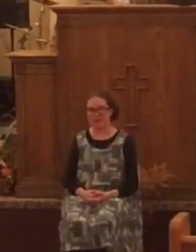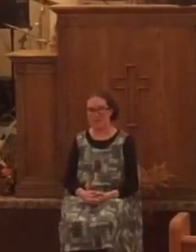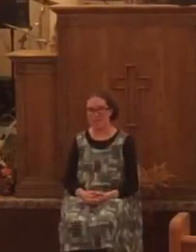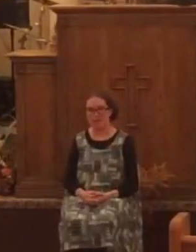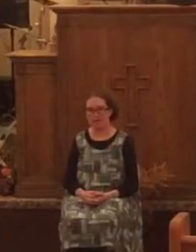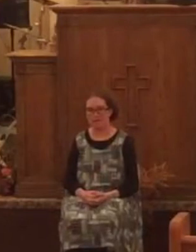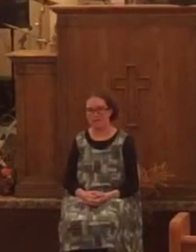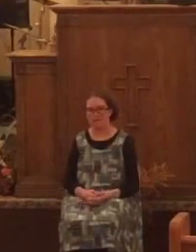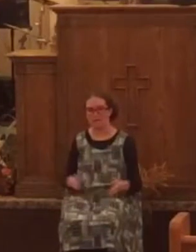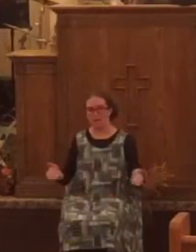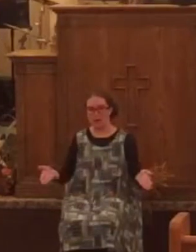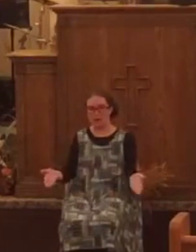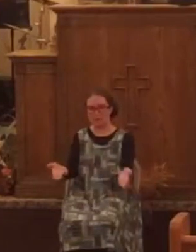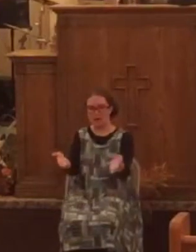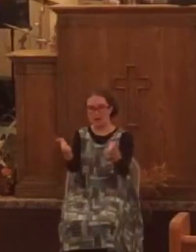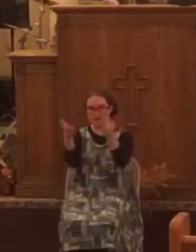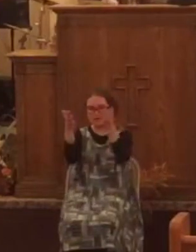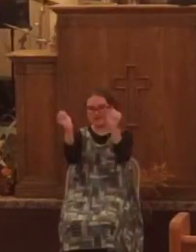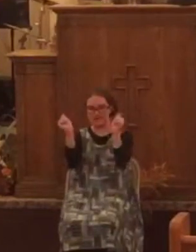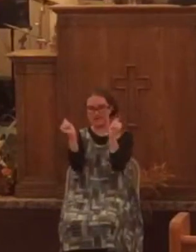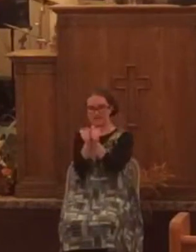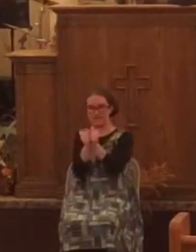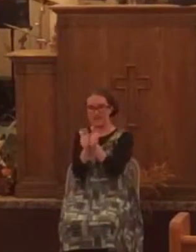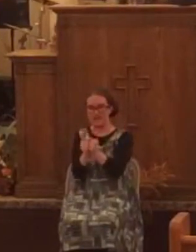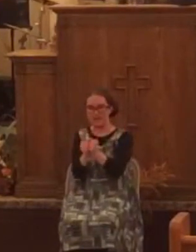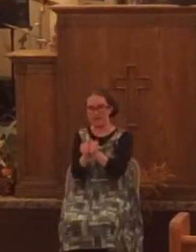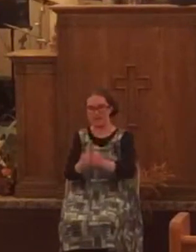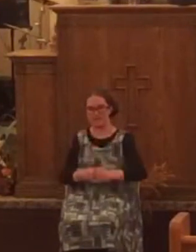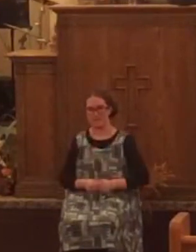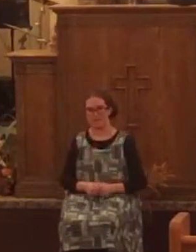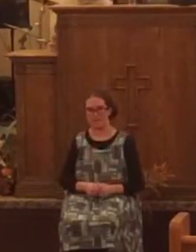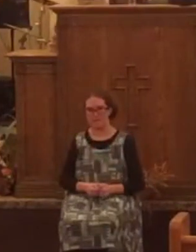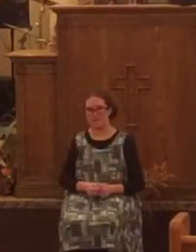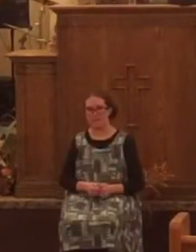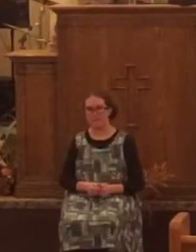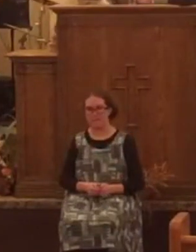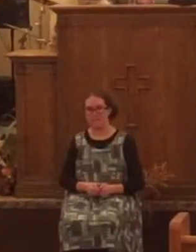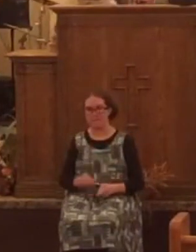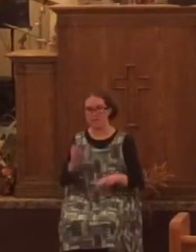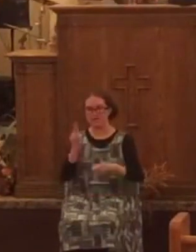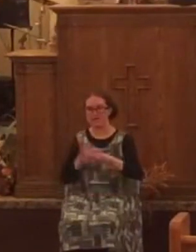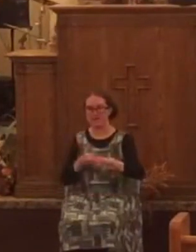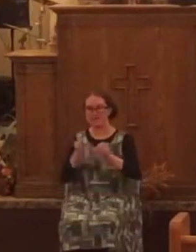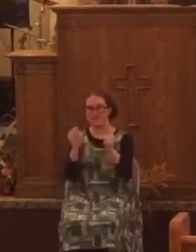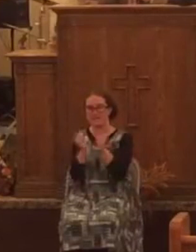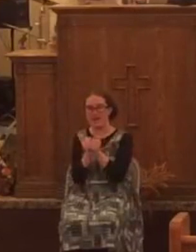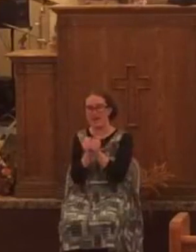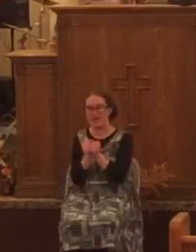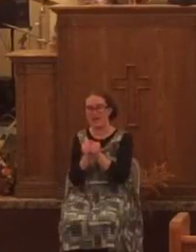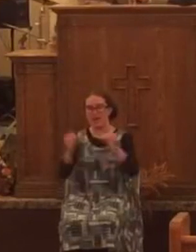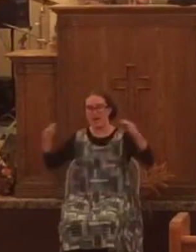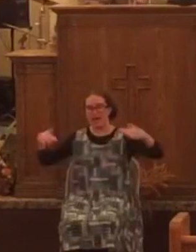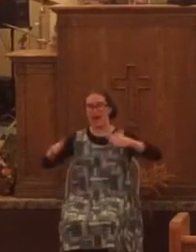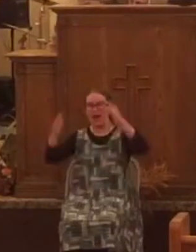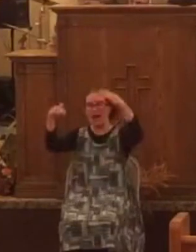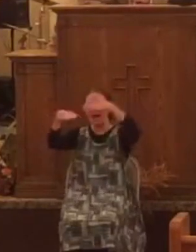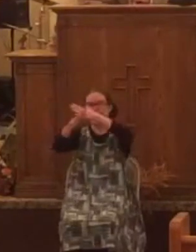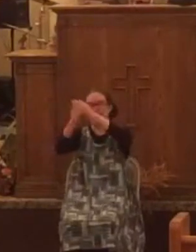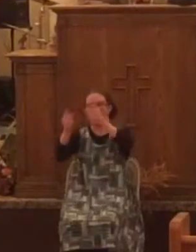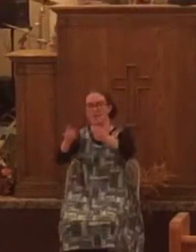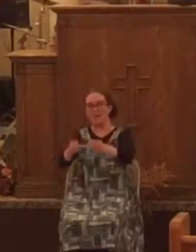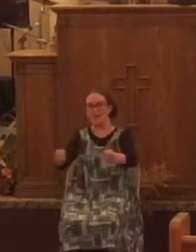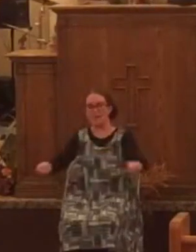He raised us up together and made us sit together in heavenly